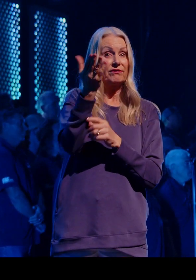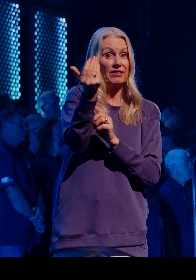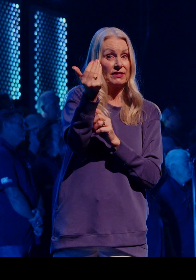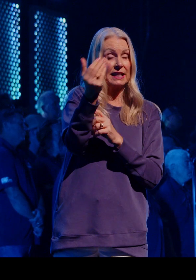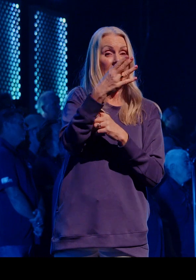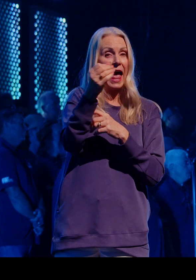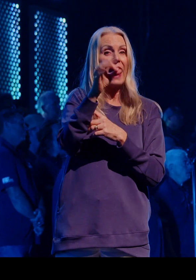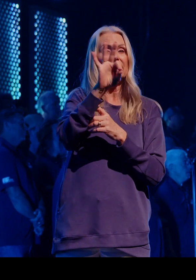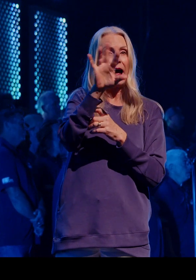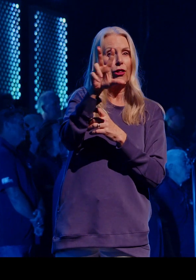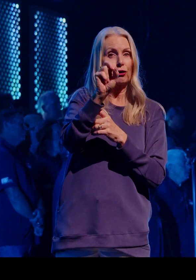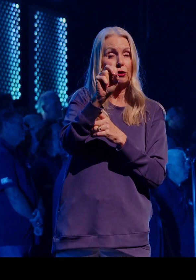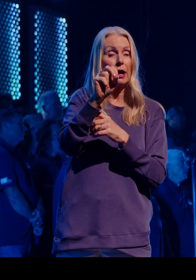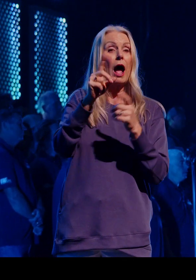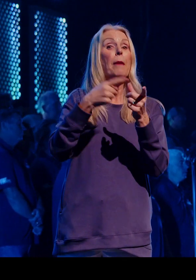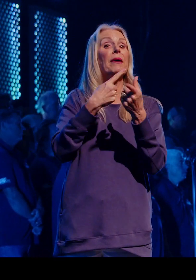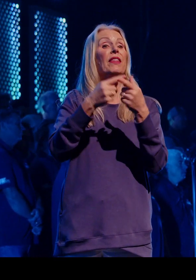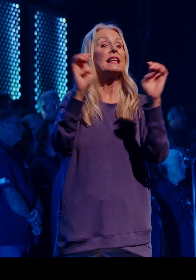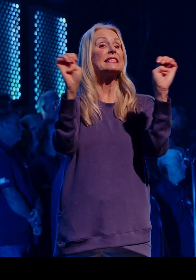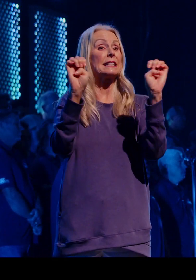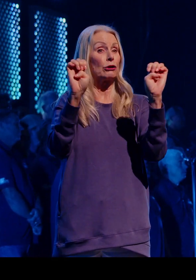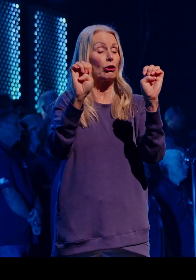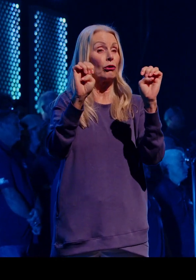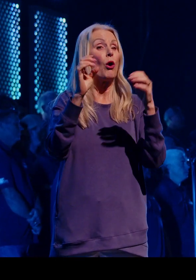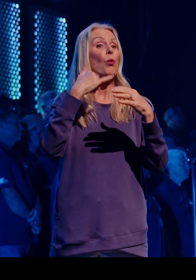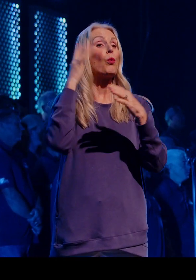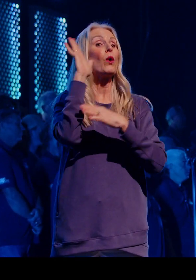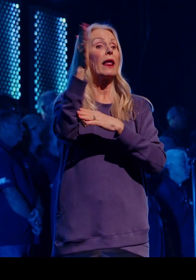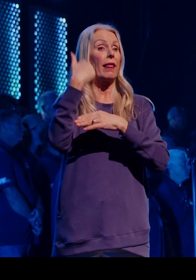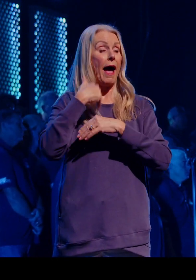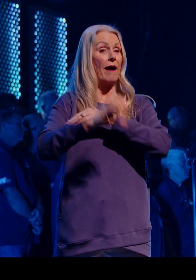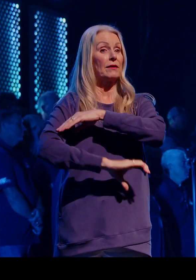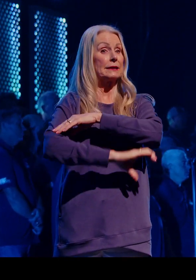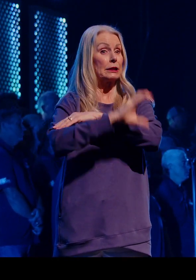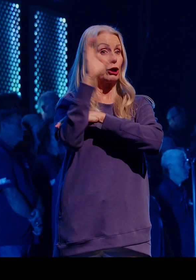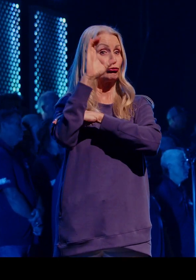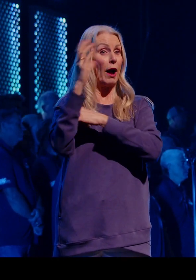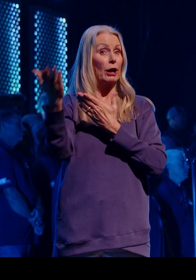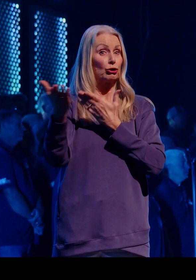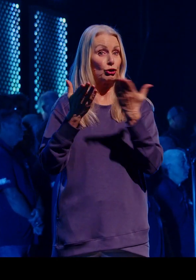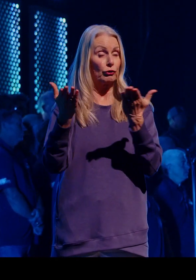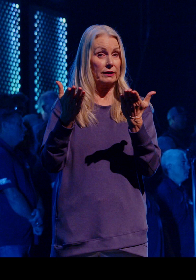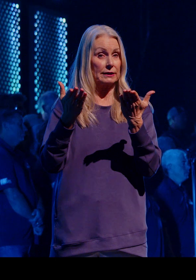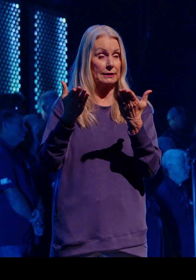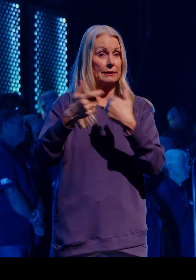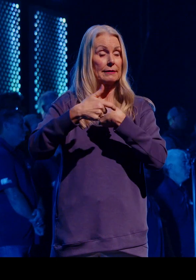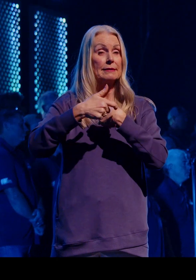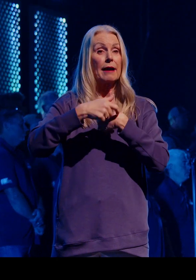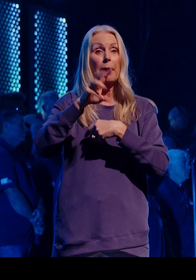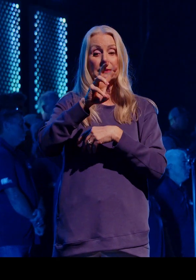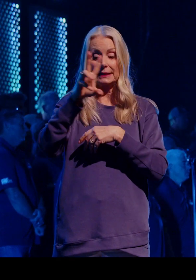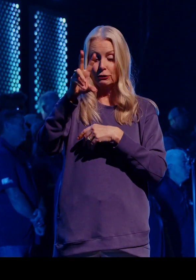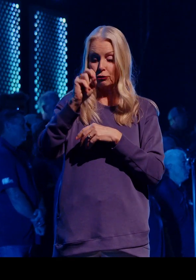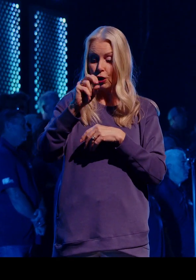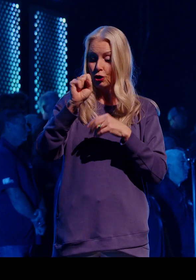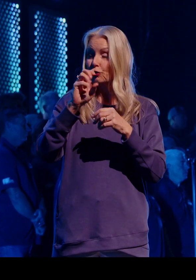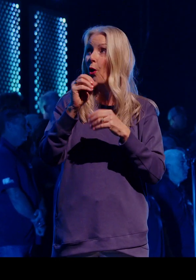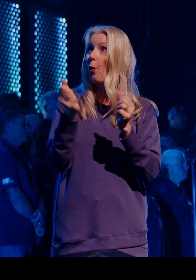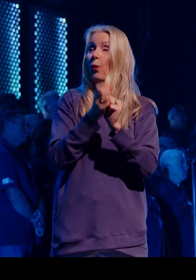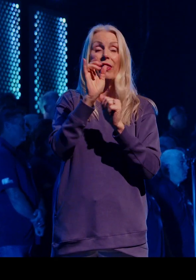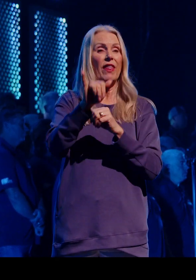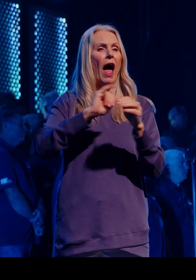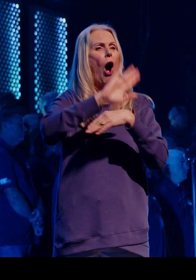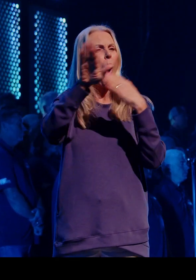also have a sunrise service on the East Lawn, which is directly behind us here for you early birds. And so with all of that being said, with